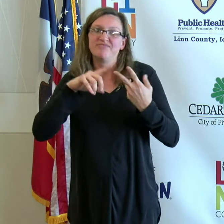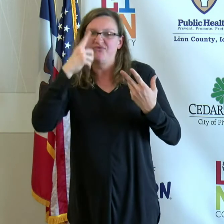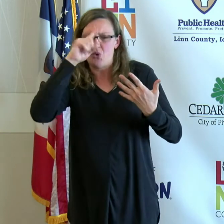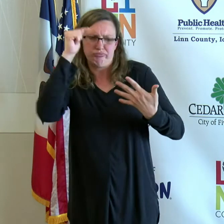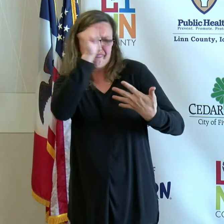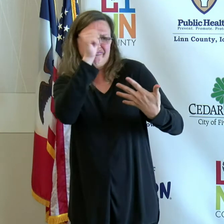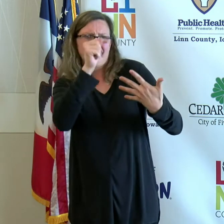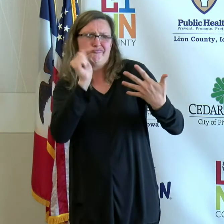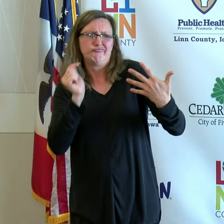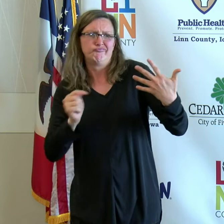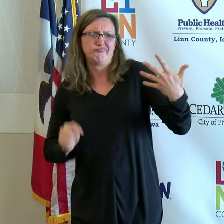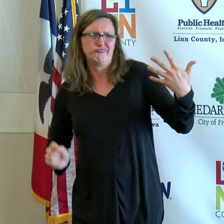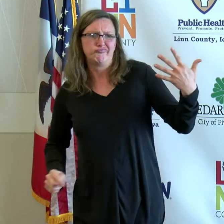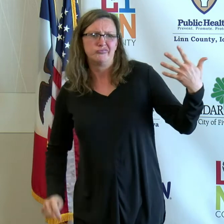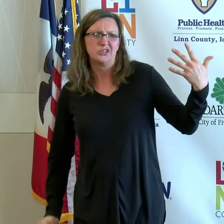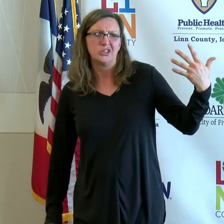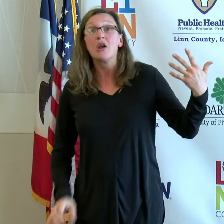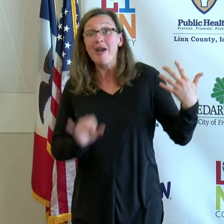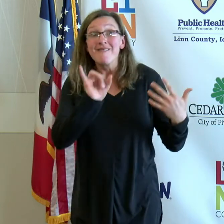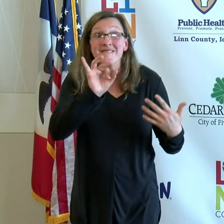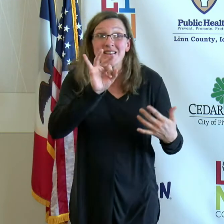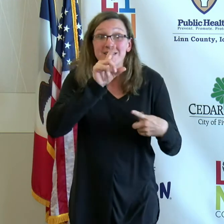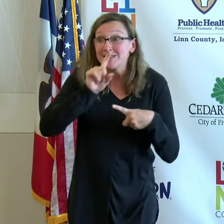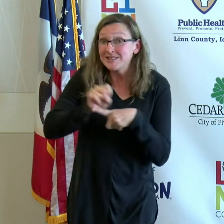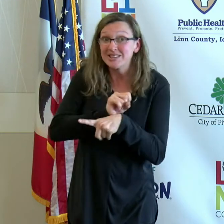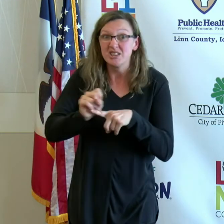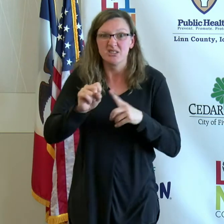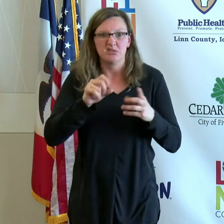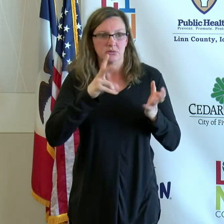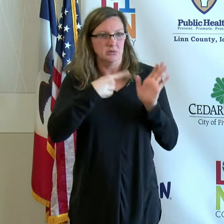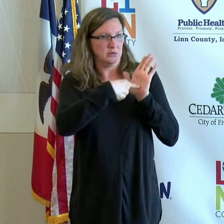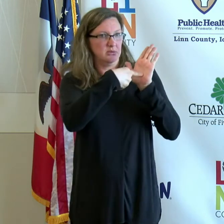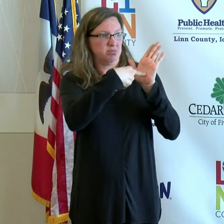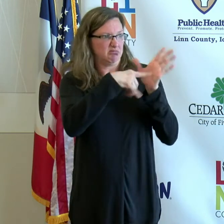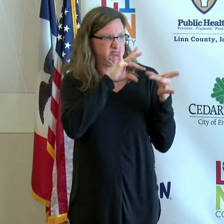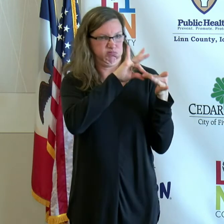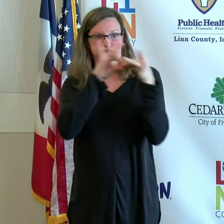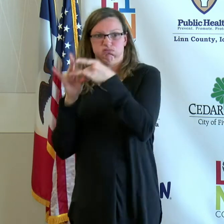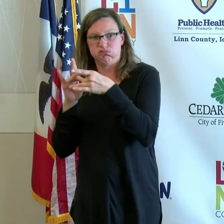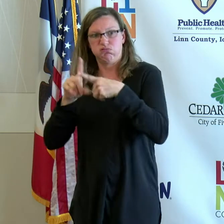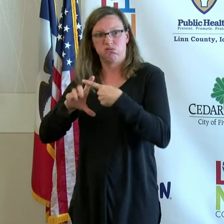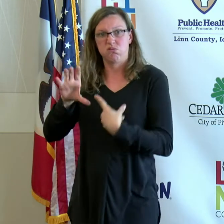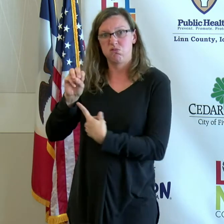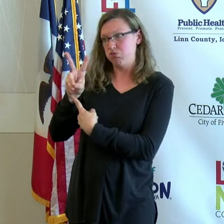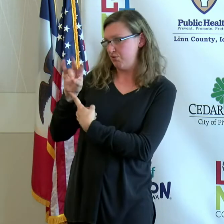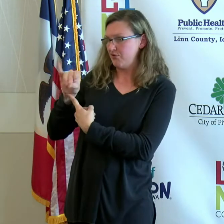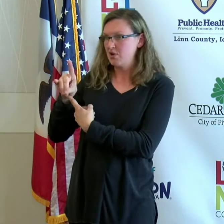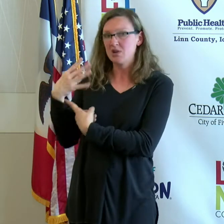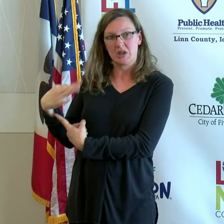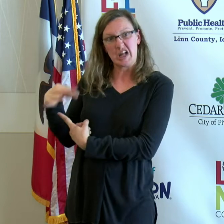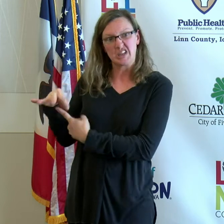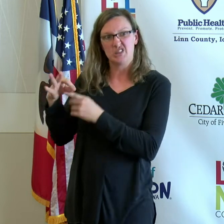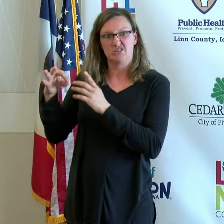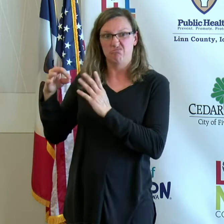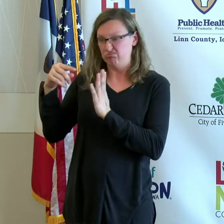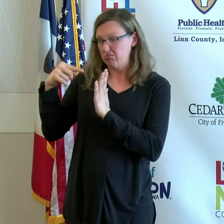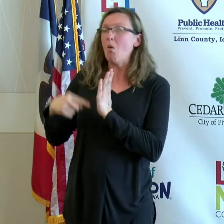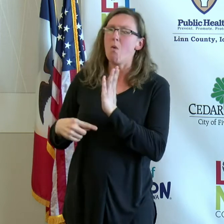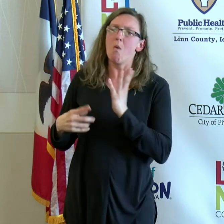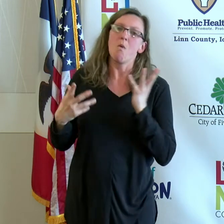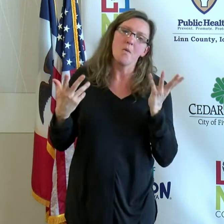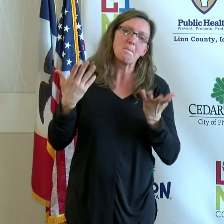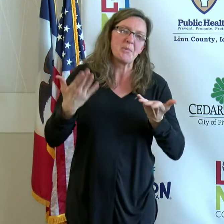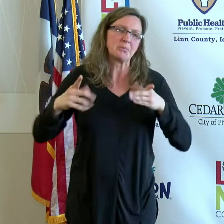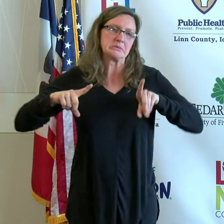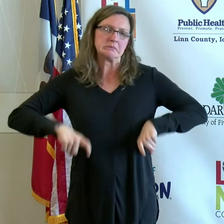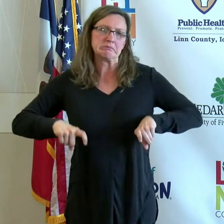at this time. So if someone is tested or not, that's between that individual and their healthcare provider after determining what that